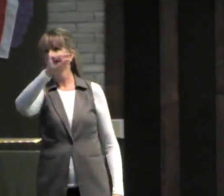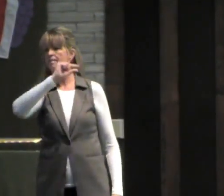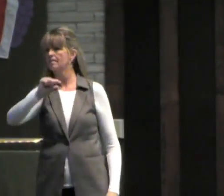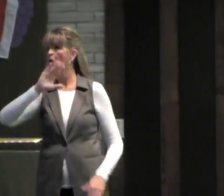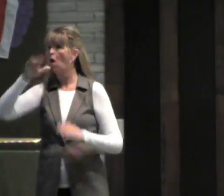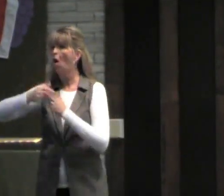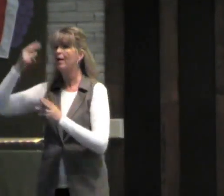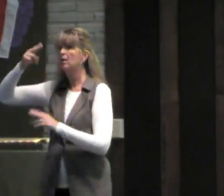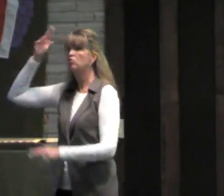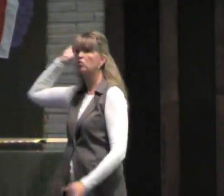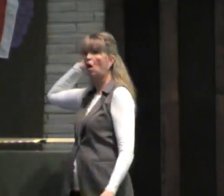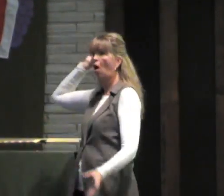engraved in there,